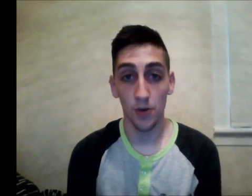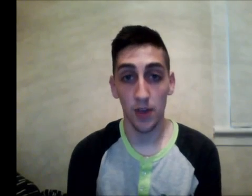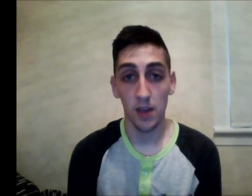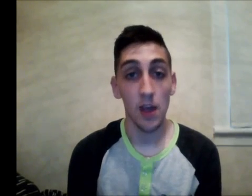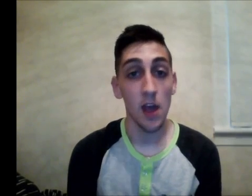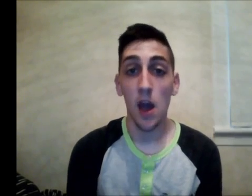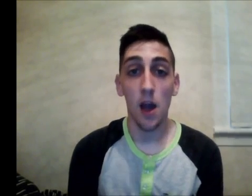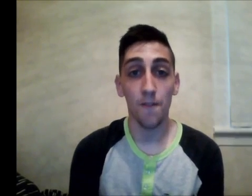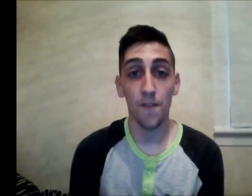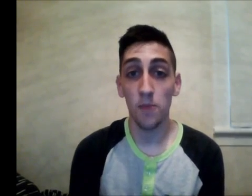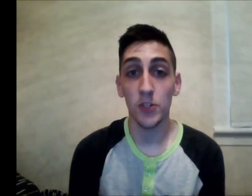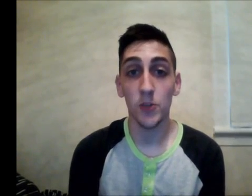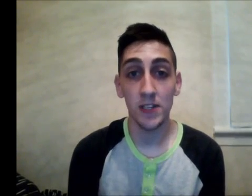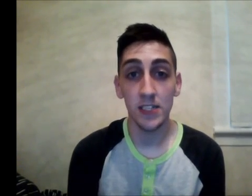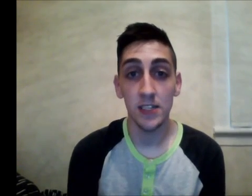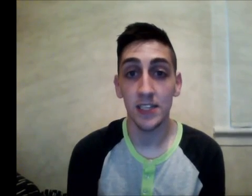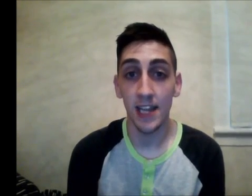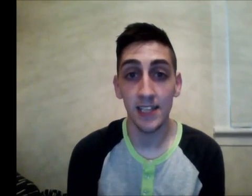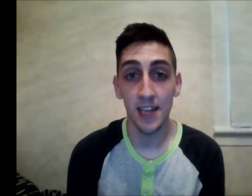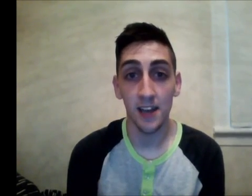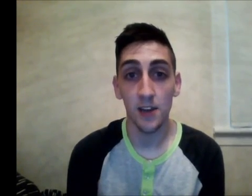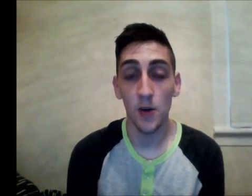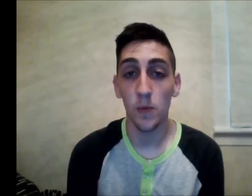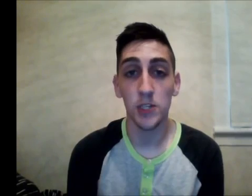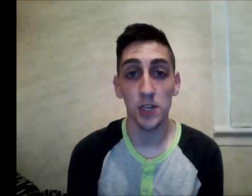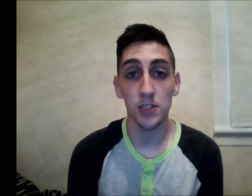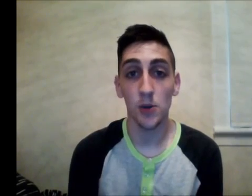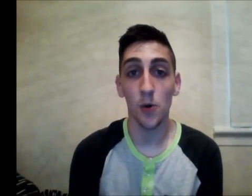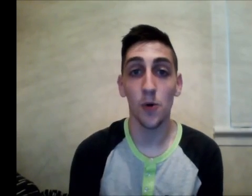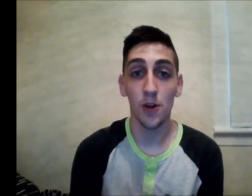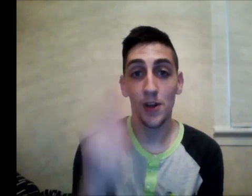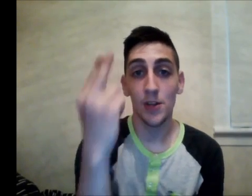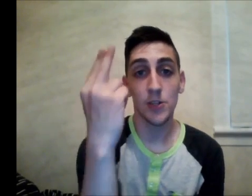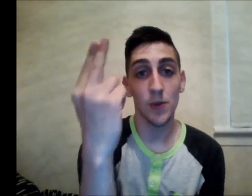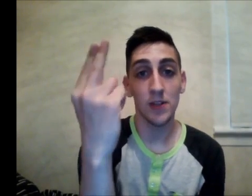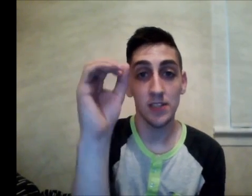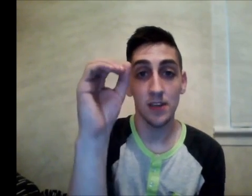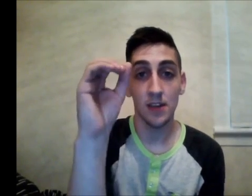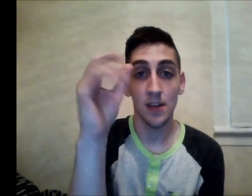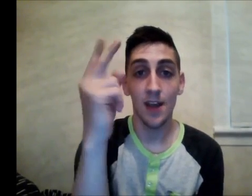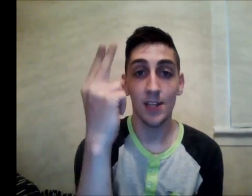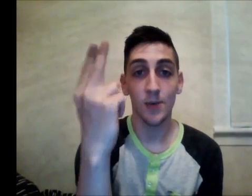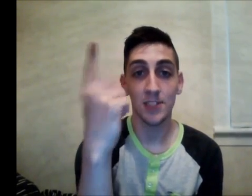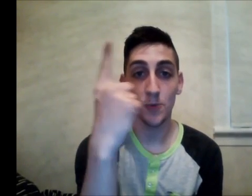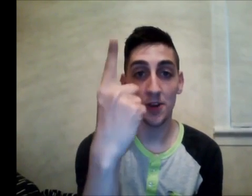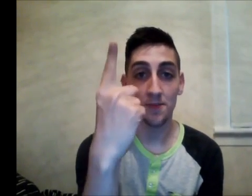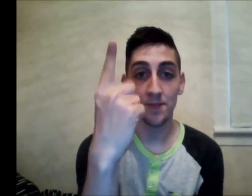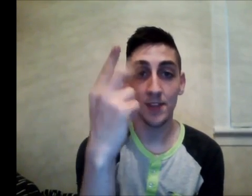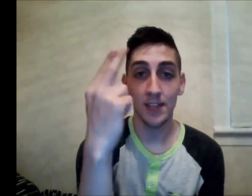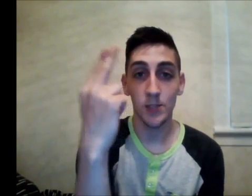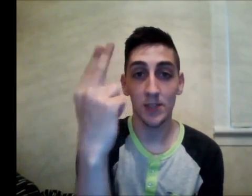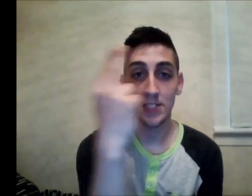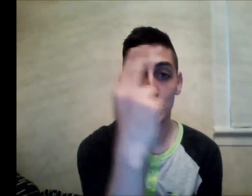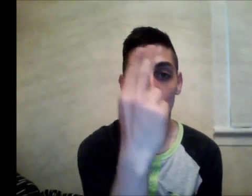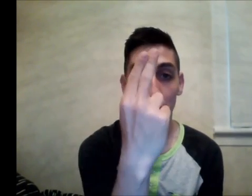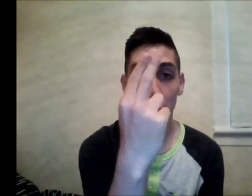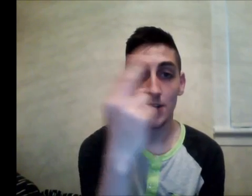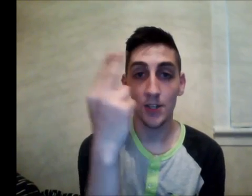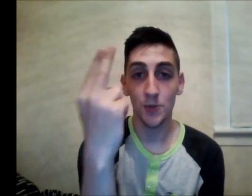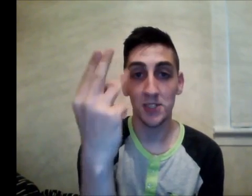Okay, from 20 to 99, we just go 20, 21, 22,